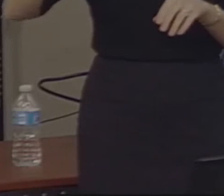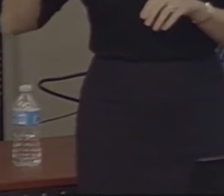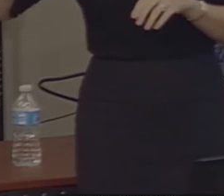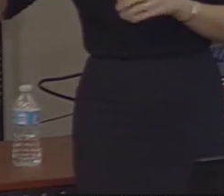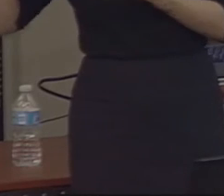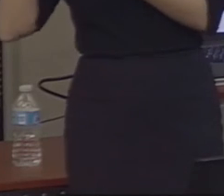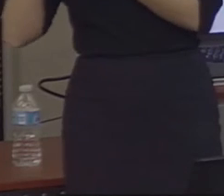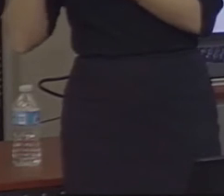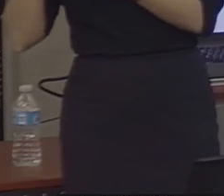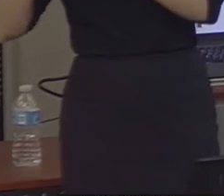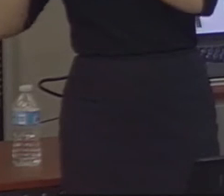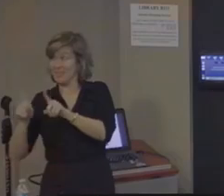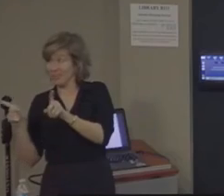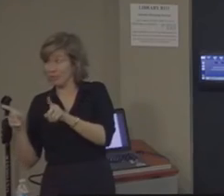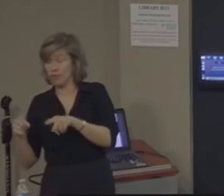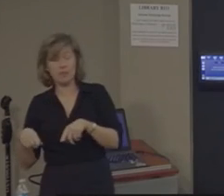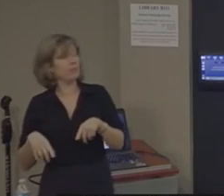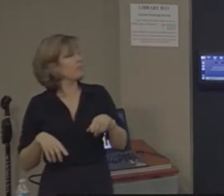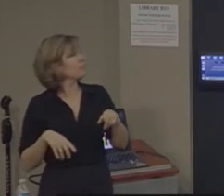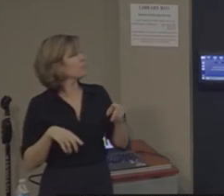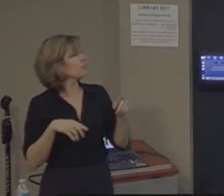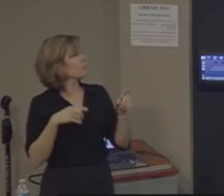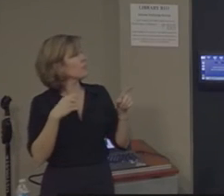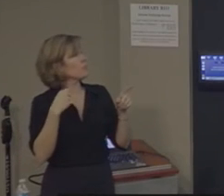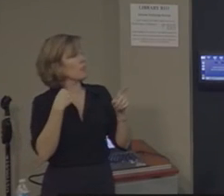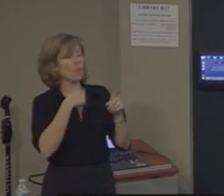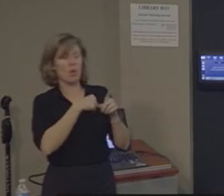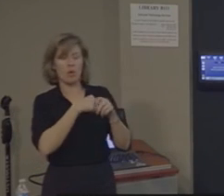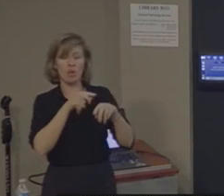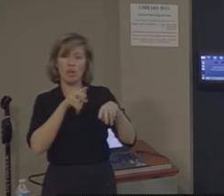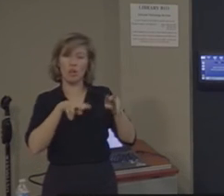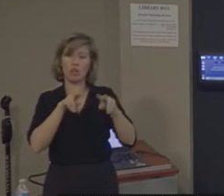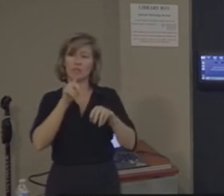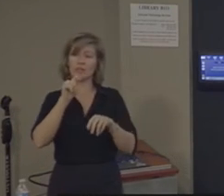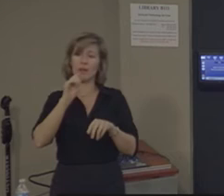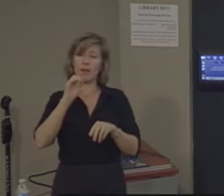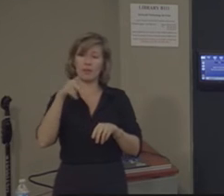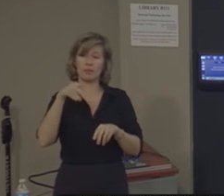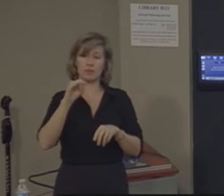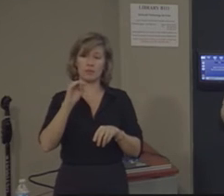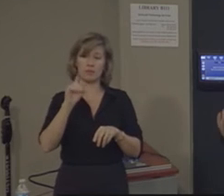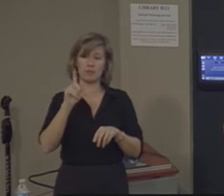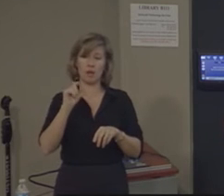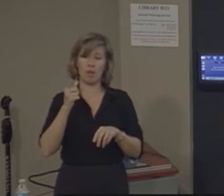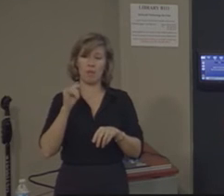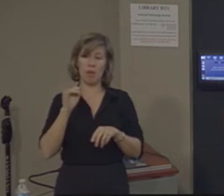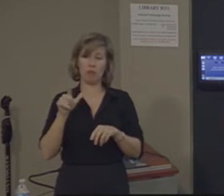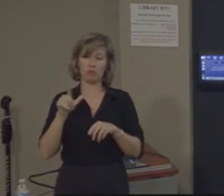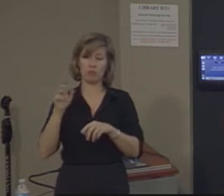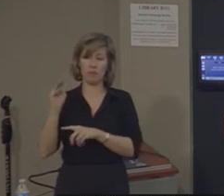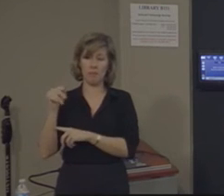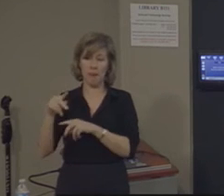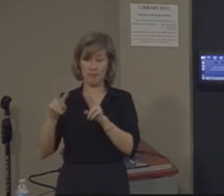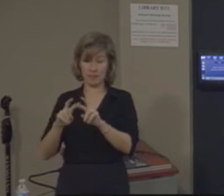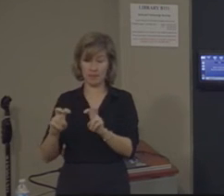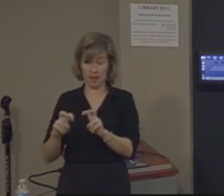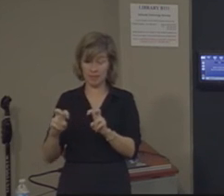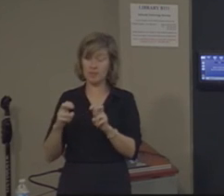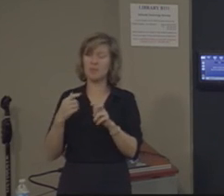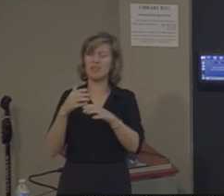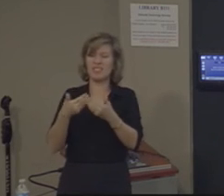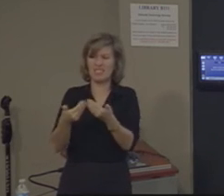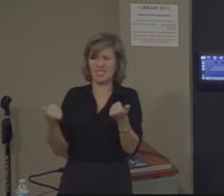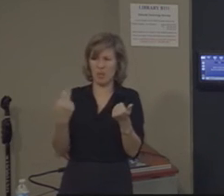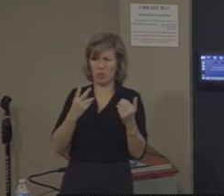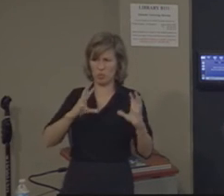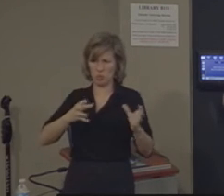all, we sorted the topological map assessment into items that really emphasize learning the shape